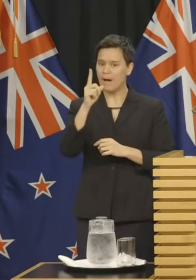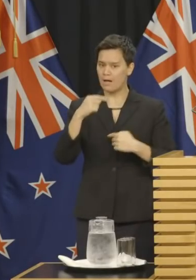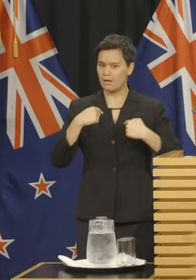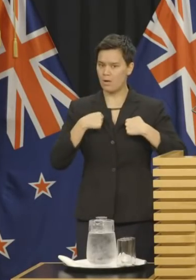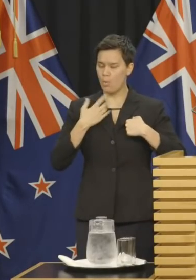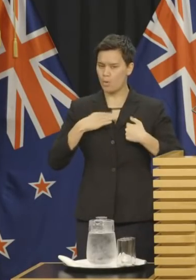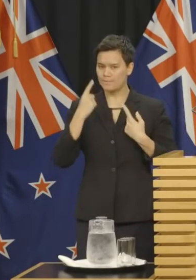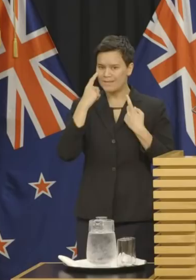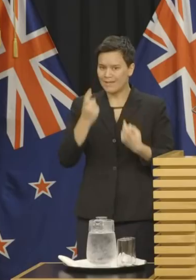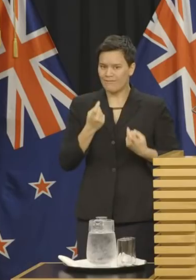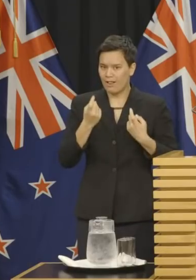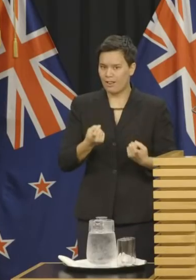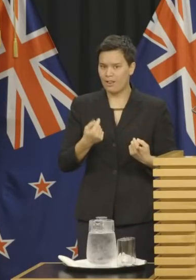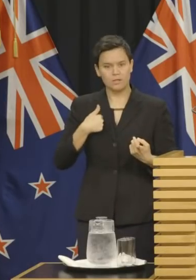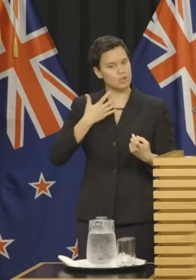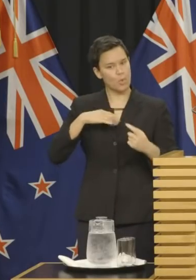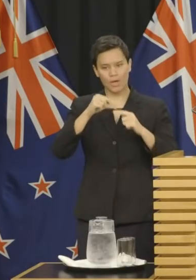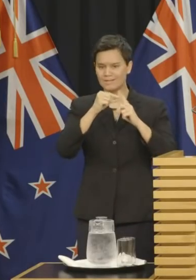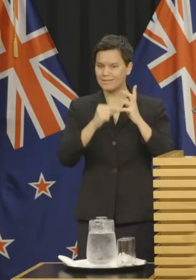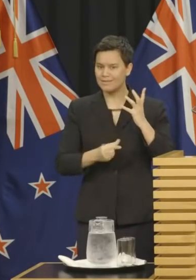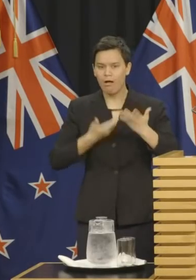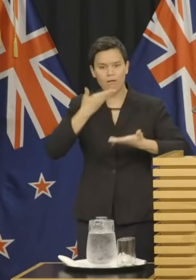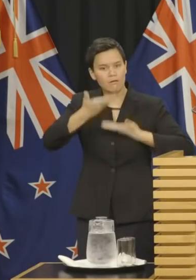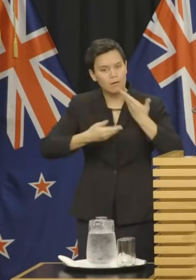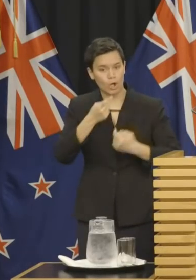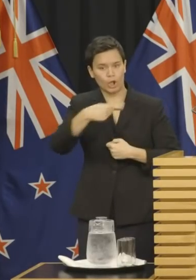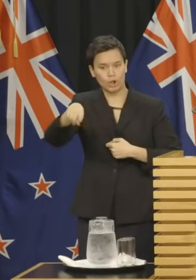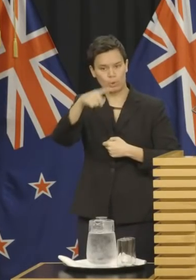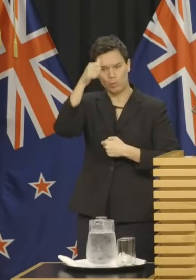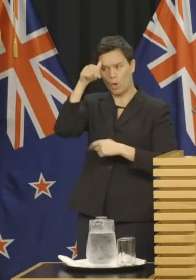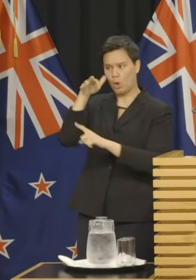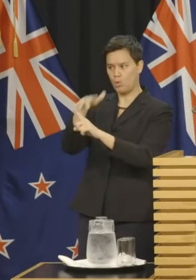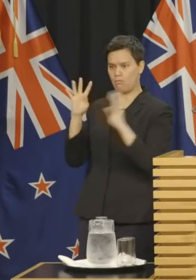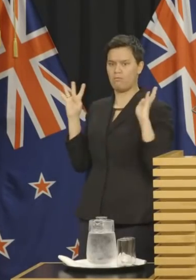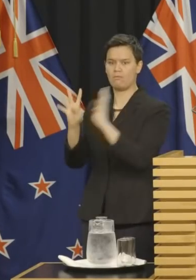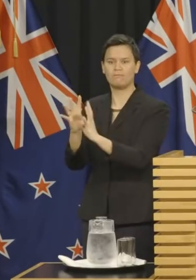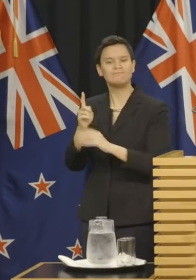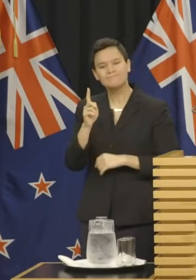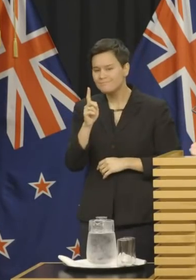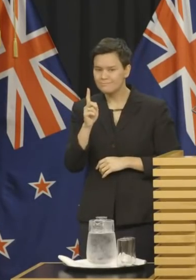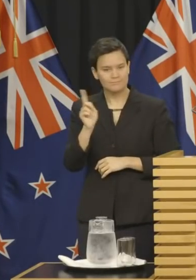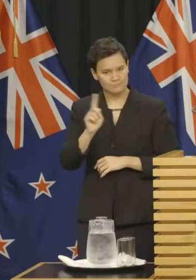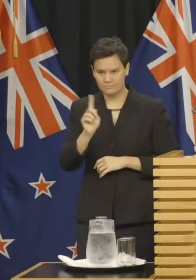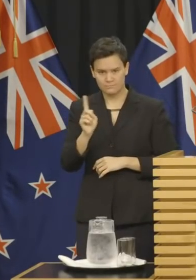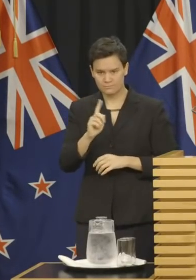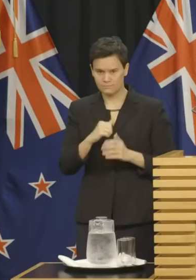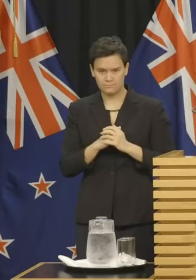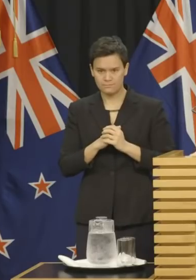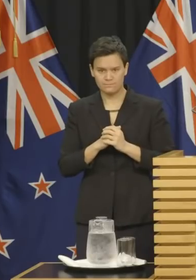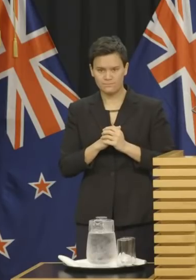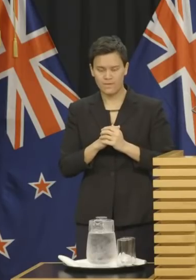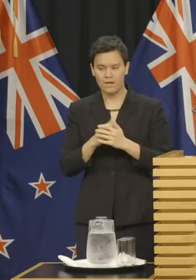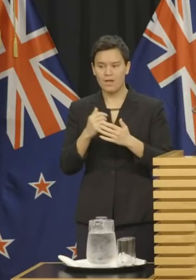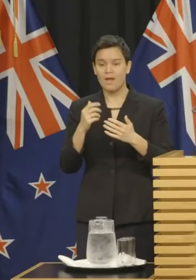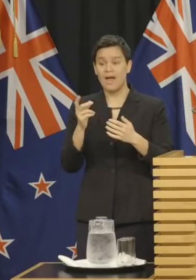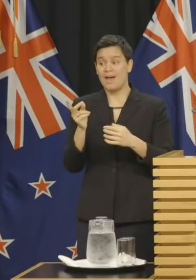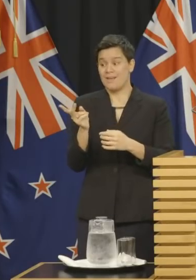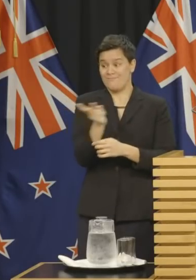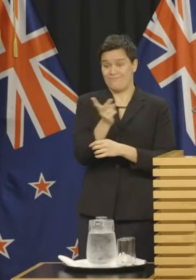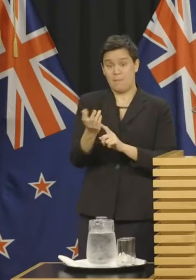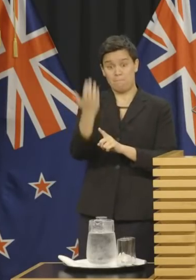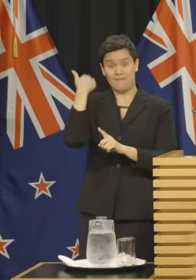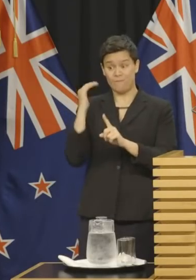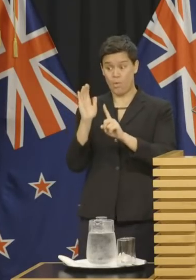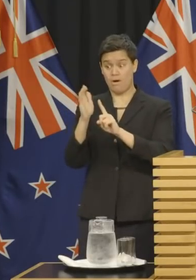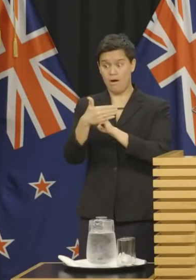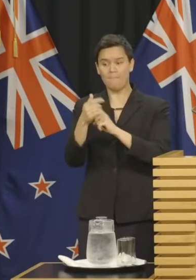about too much detail that I provide, but the employment relationship is different now than it was at the